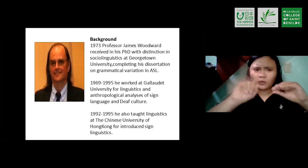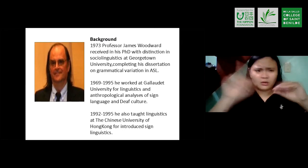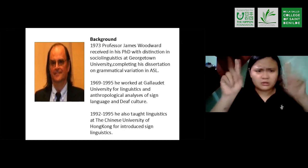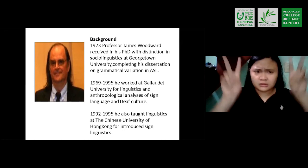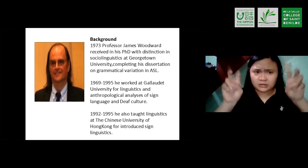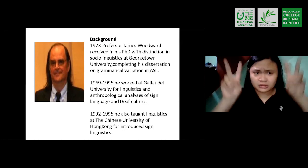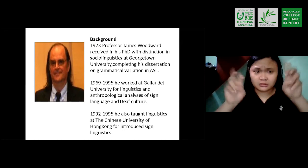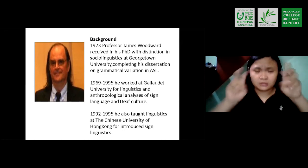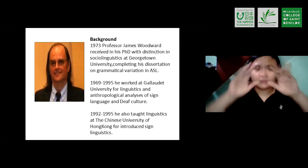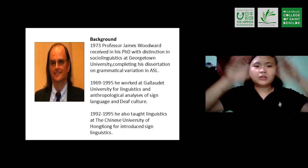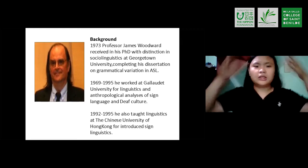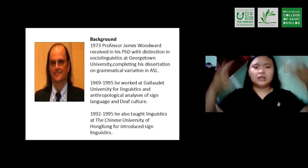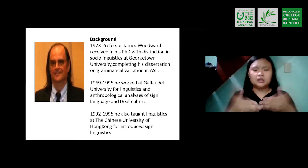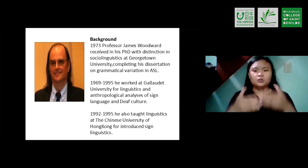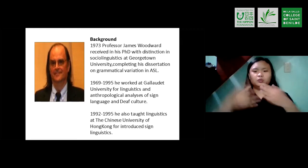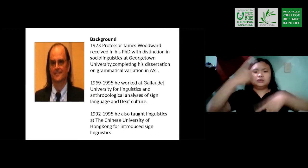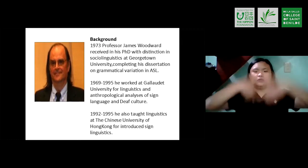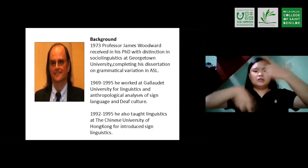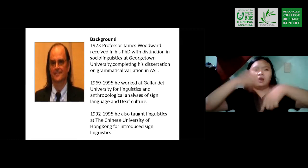Chinese University